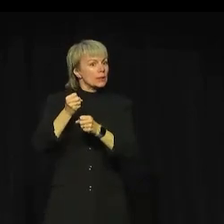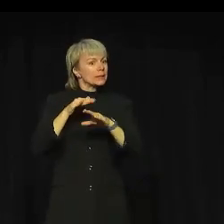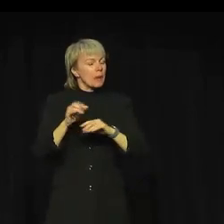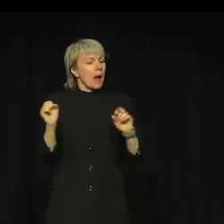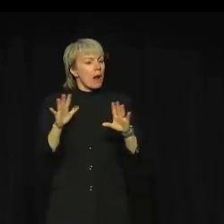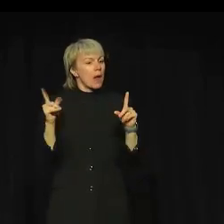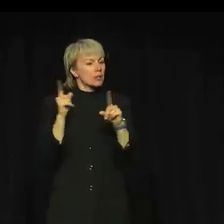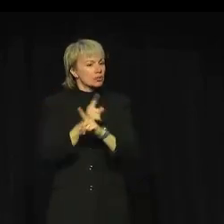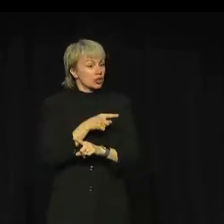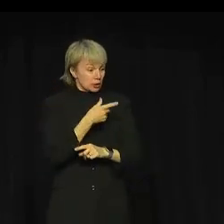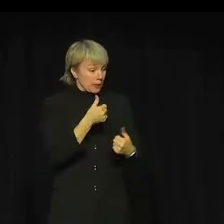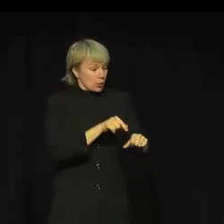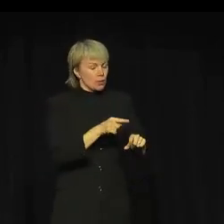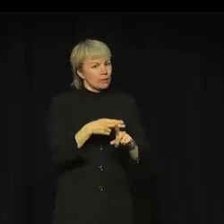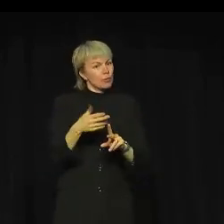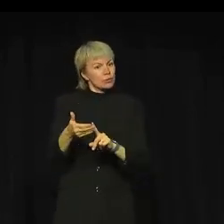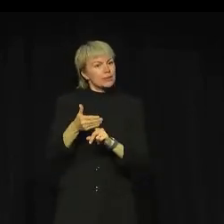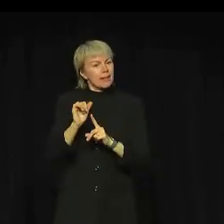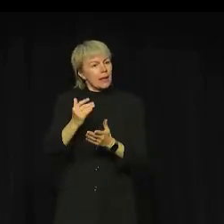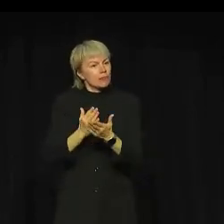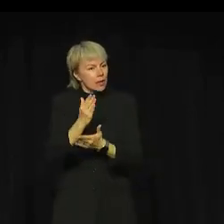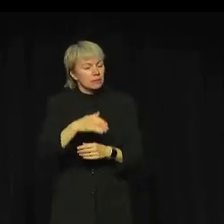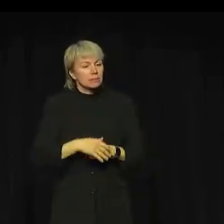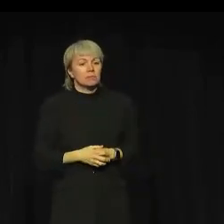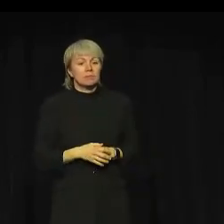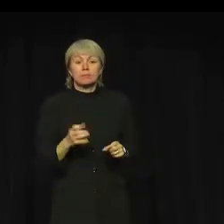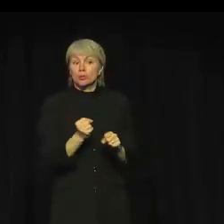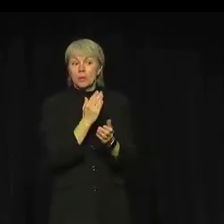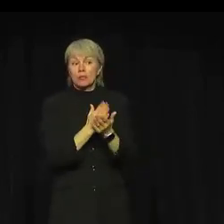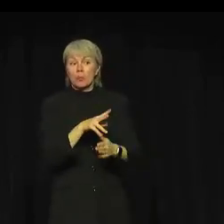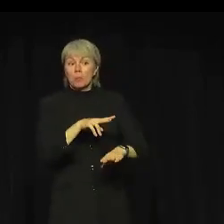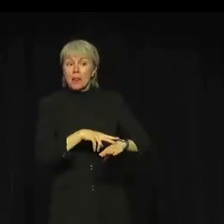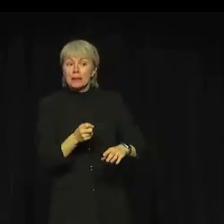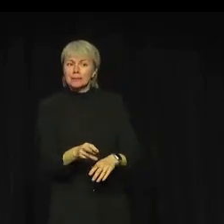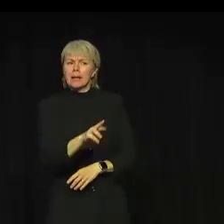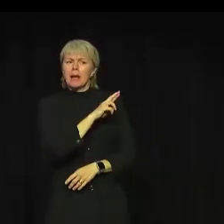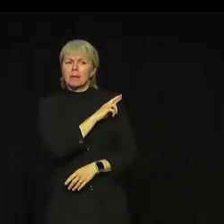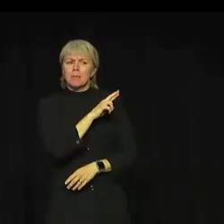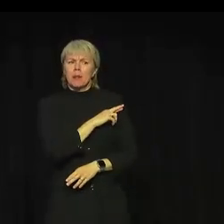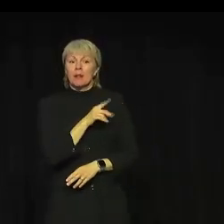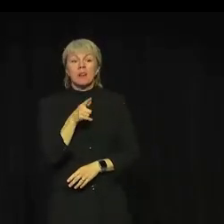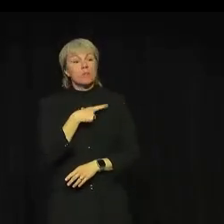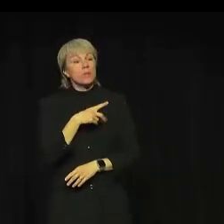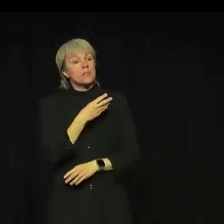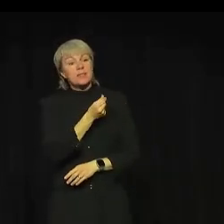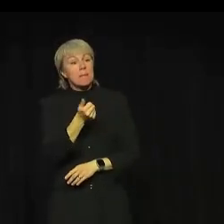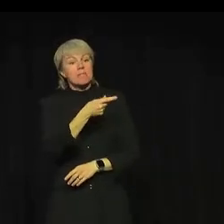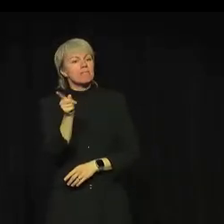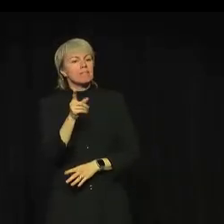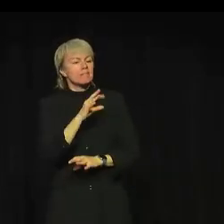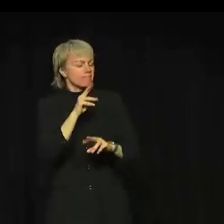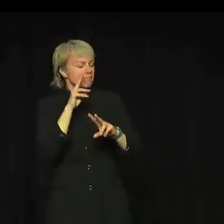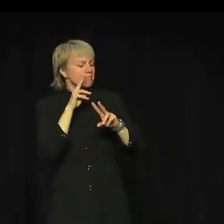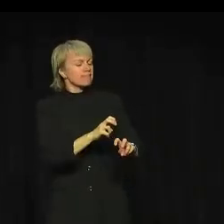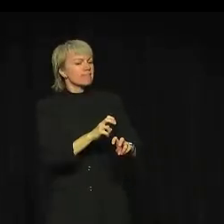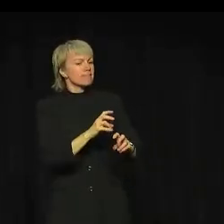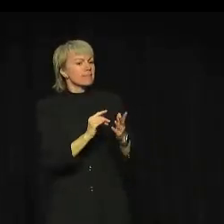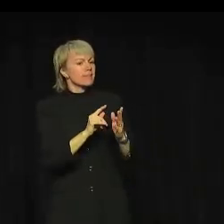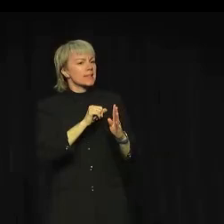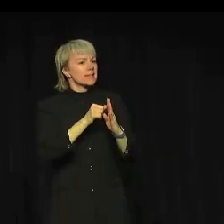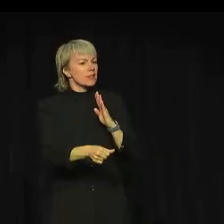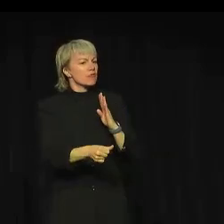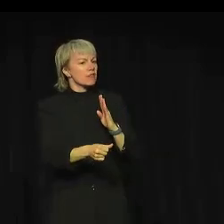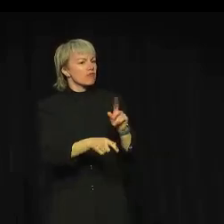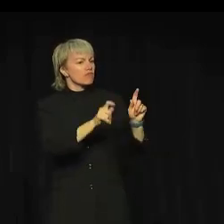change. It's been used to hold police accountable for their failure to properly investigate a serial rapist, the infamous black